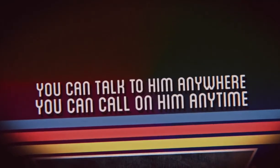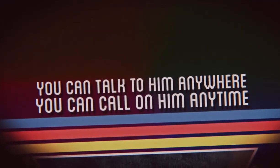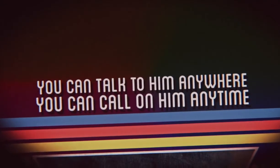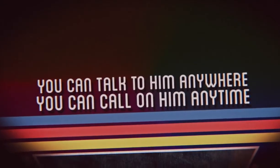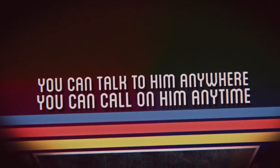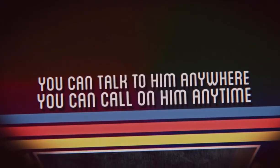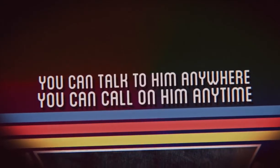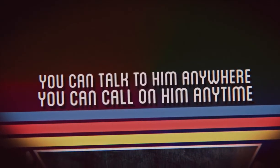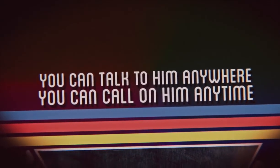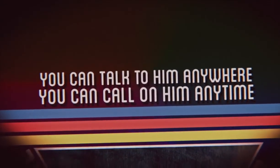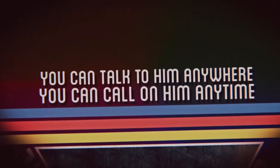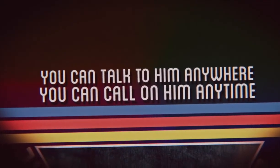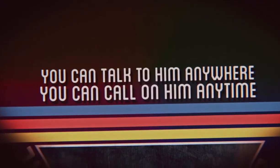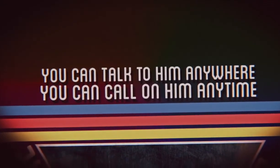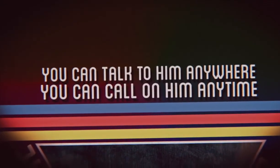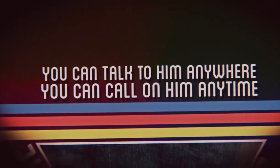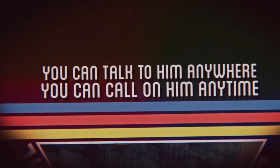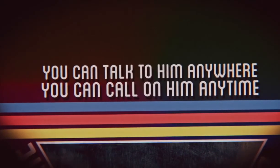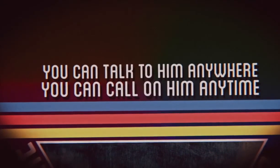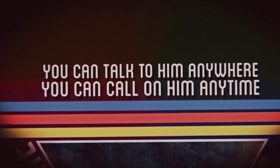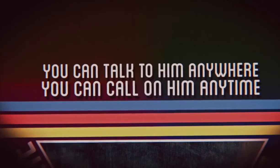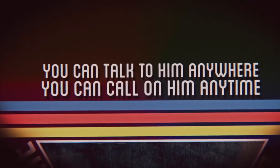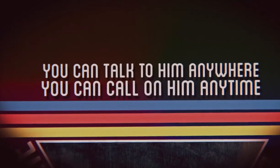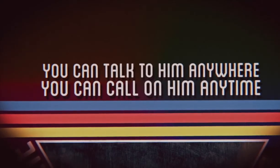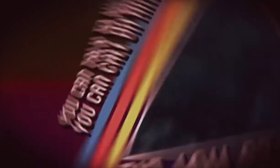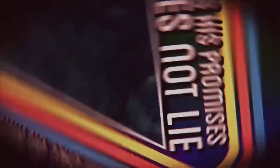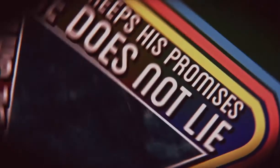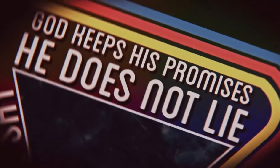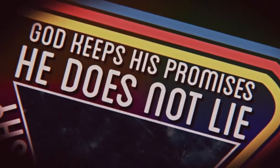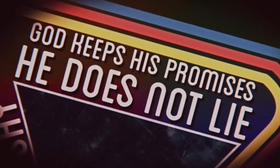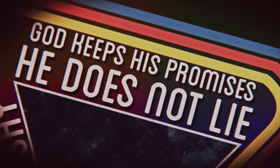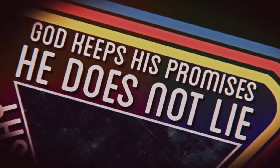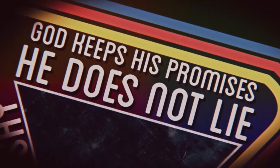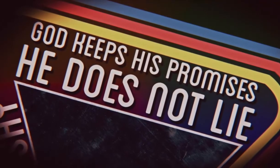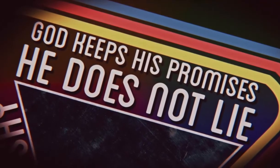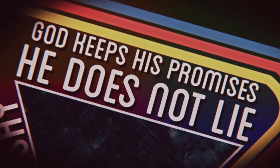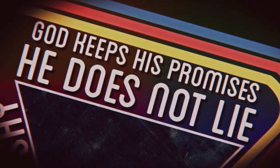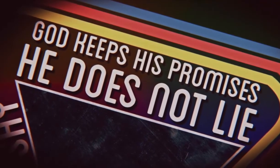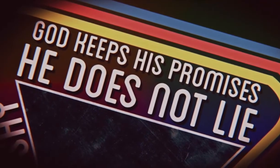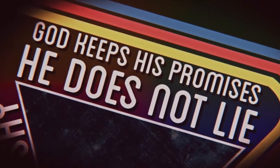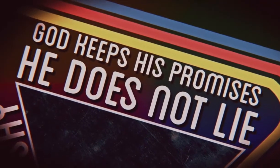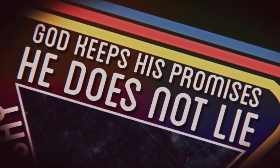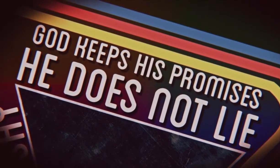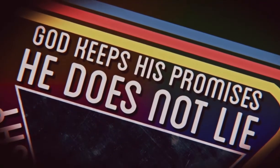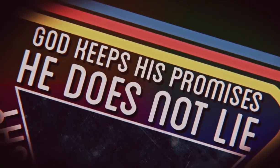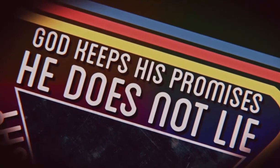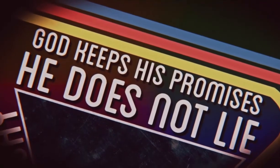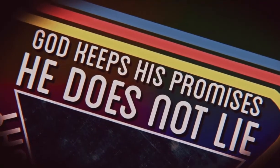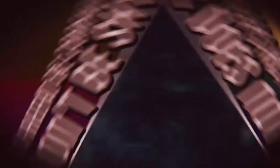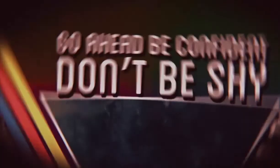anywhere, you can call on him anytime. God keeps his promises, he does not